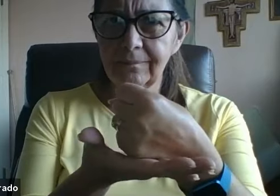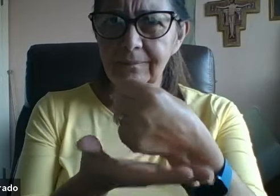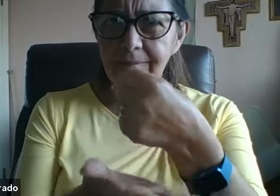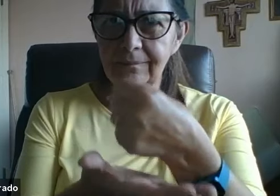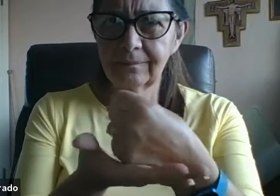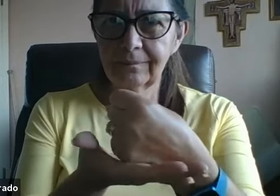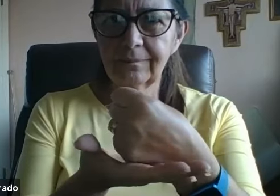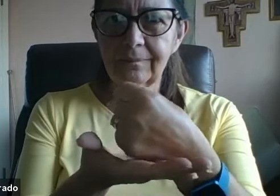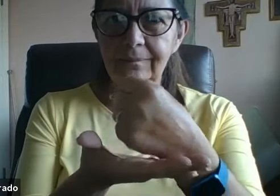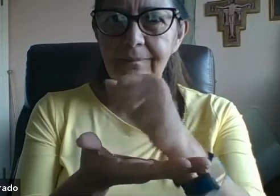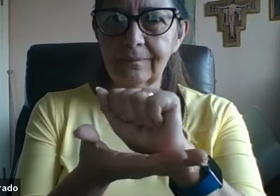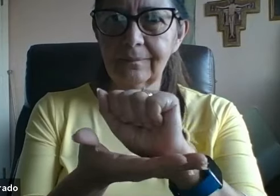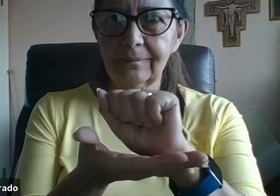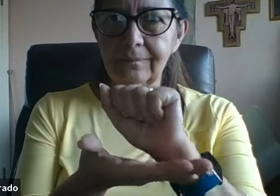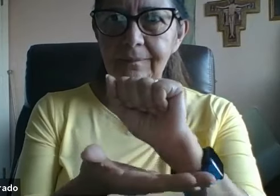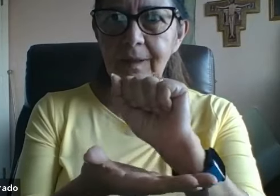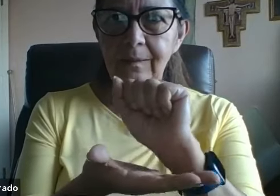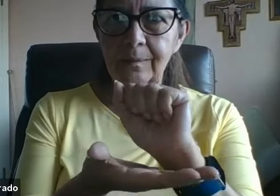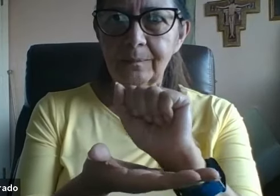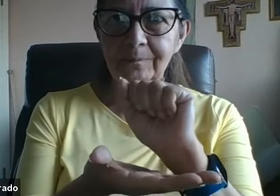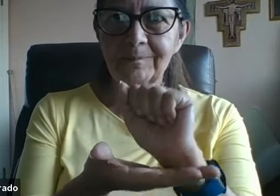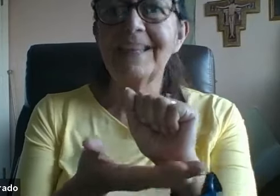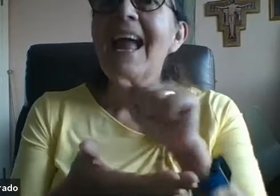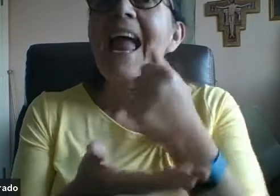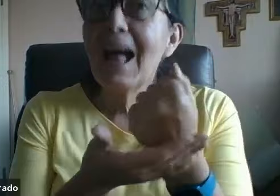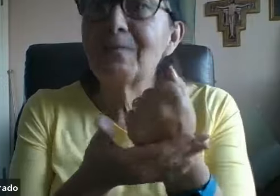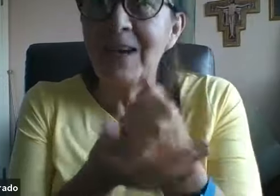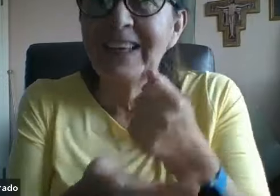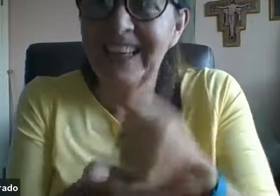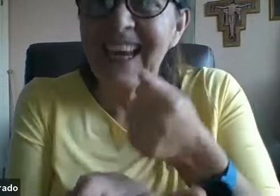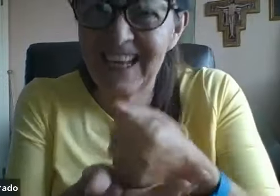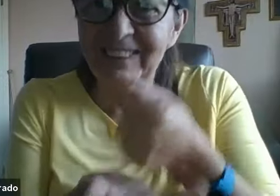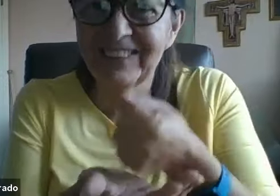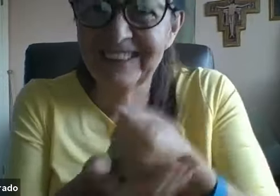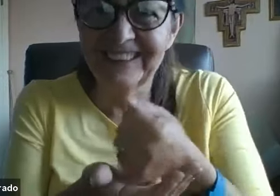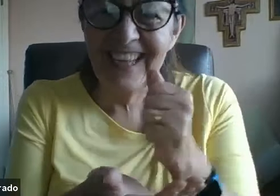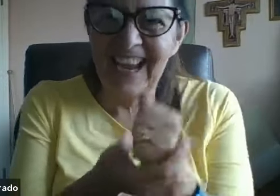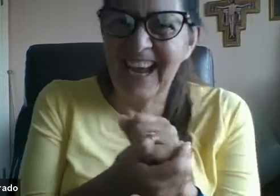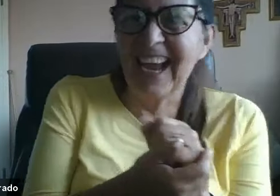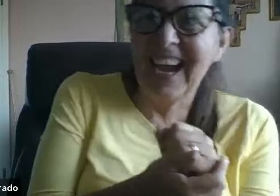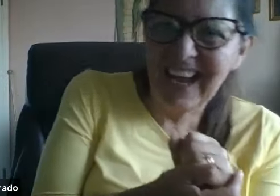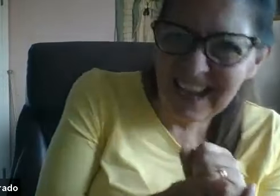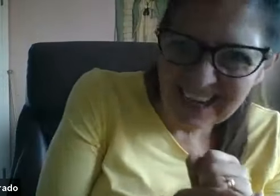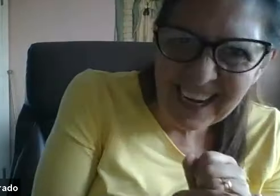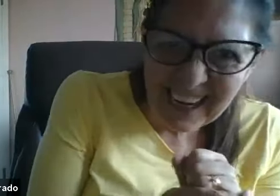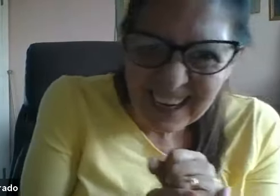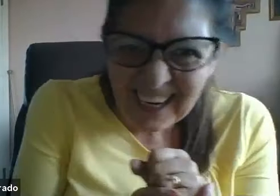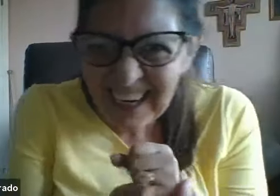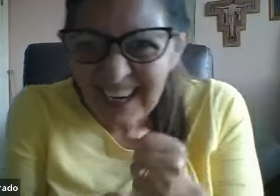Work, work. That one's help. Help, work. Help. Yes, yes. Marie's asking for help.